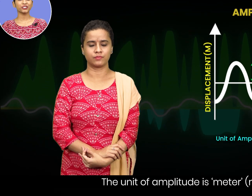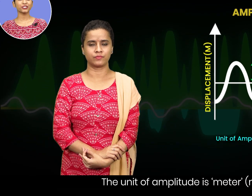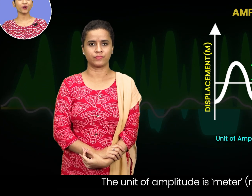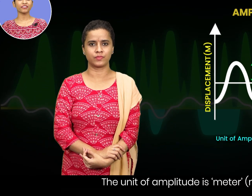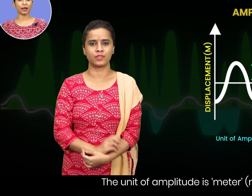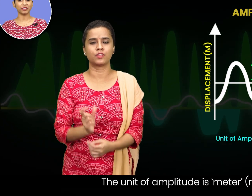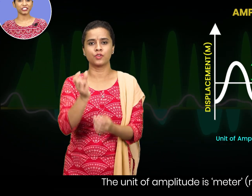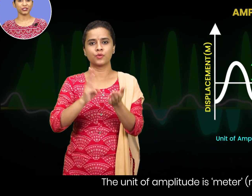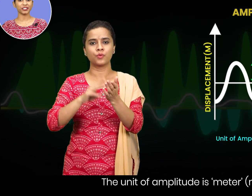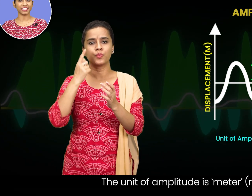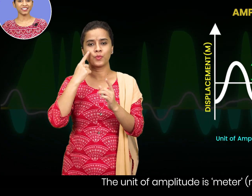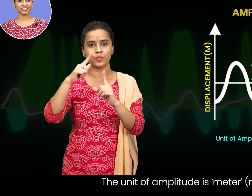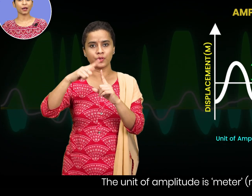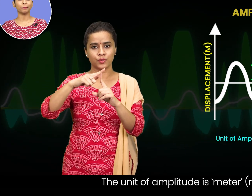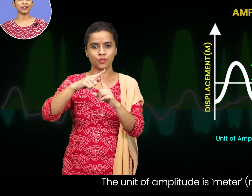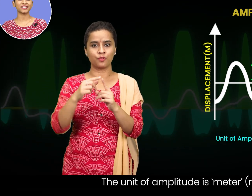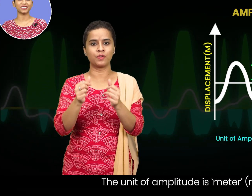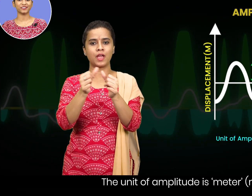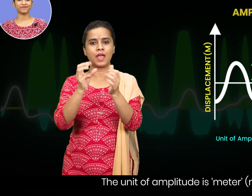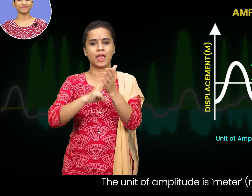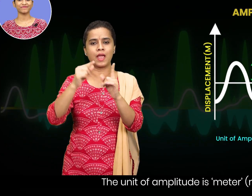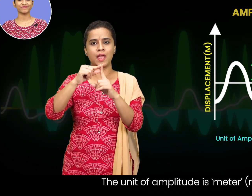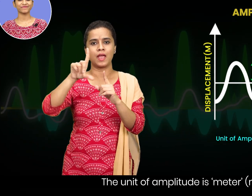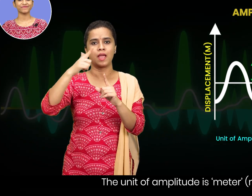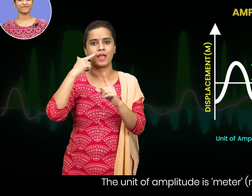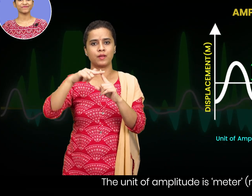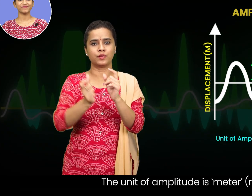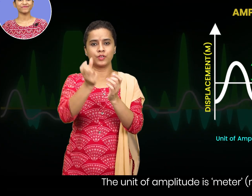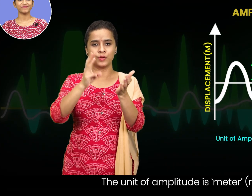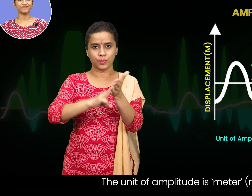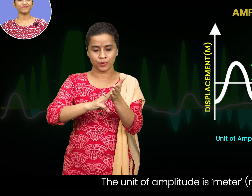The unit of amplitude is meter.